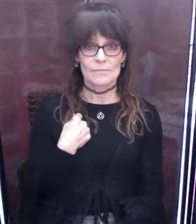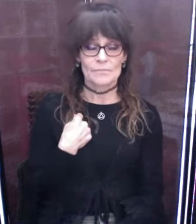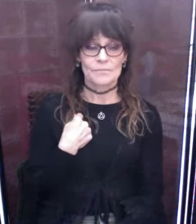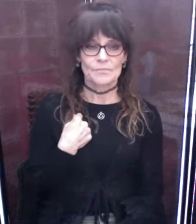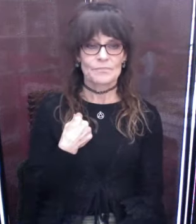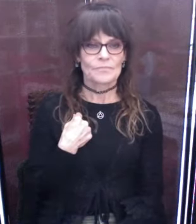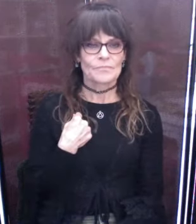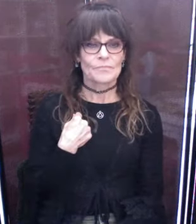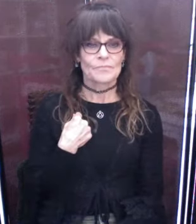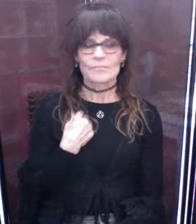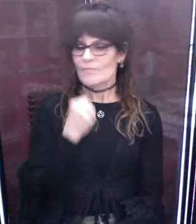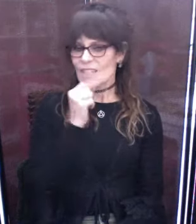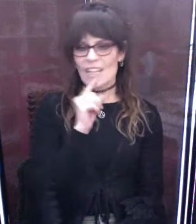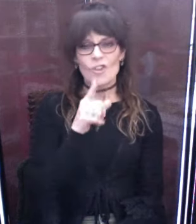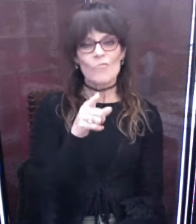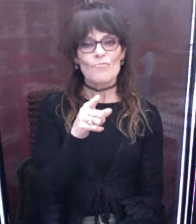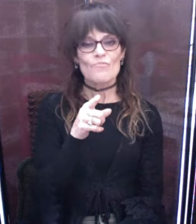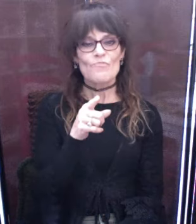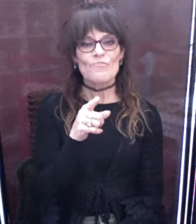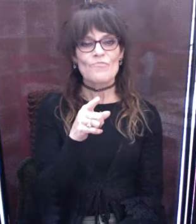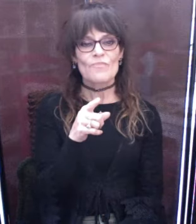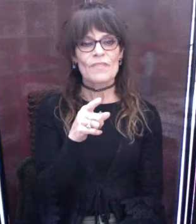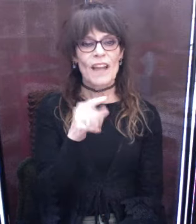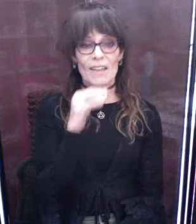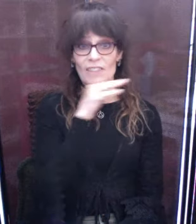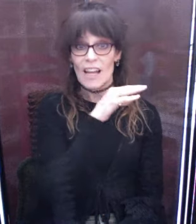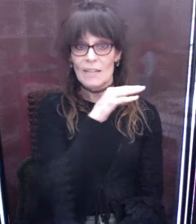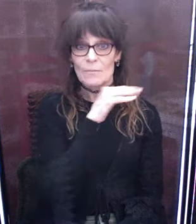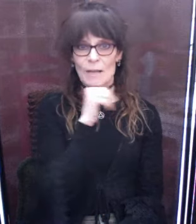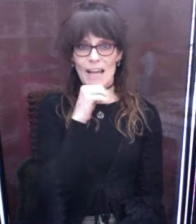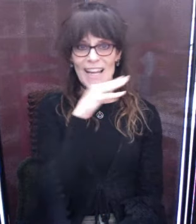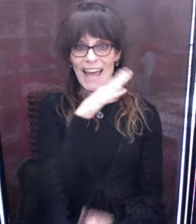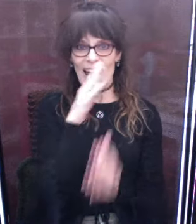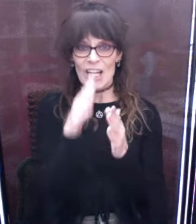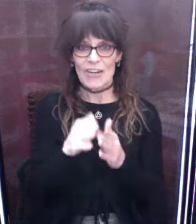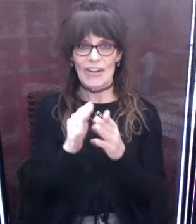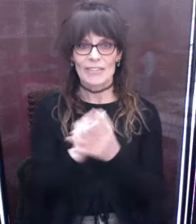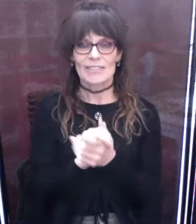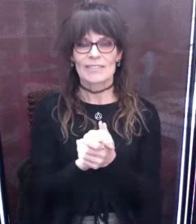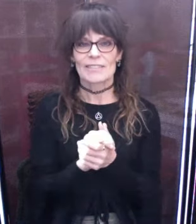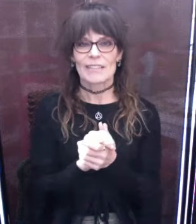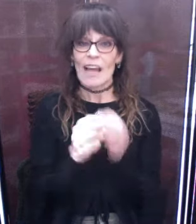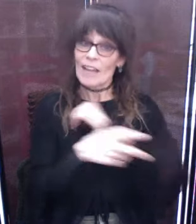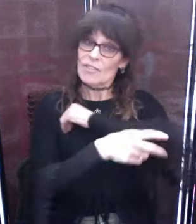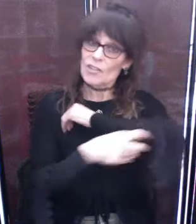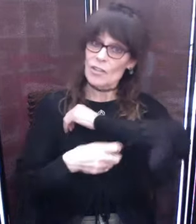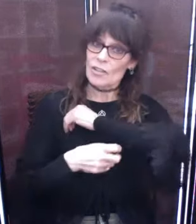It's not so. I've lied, but I'm not a liar. And I've stolen, and I'm not a thief.